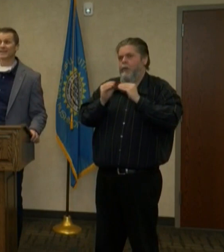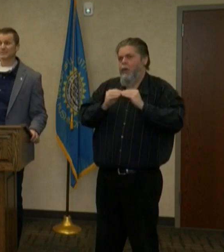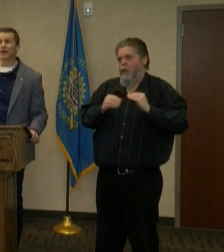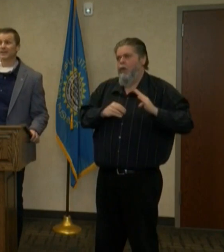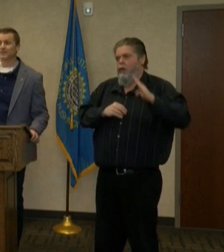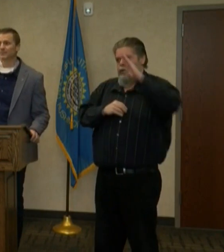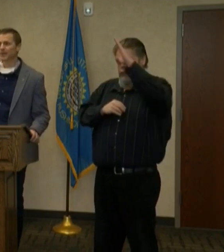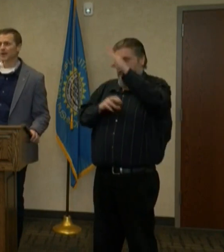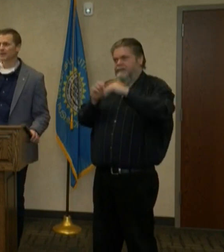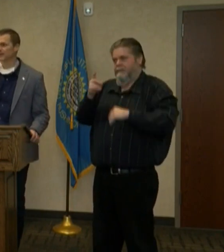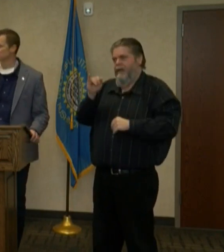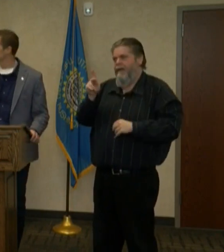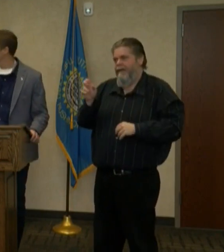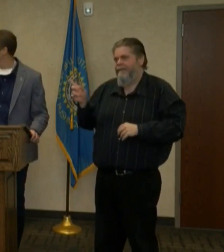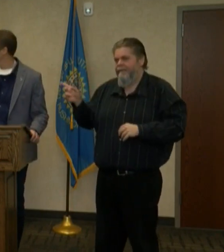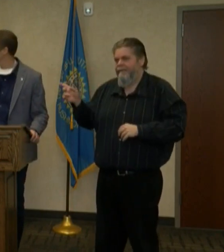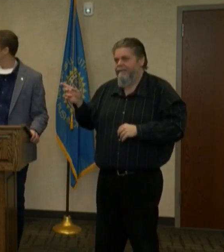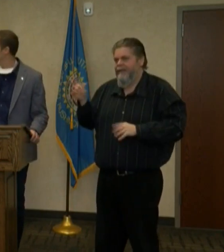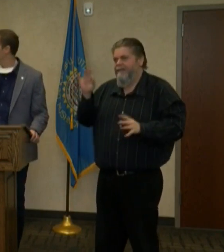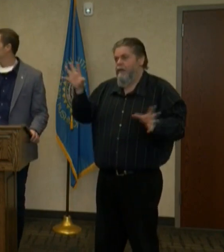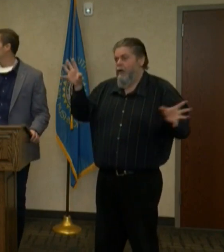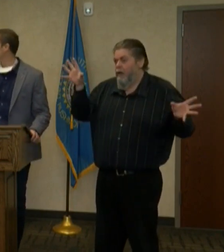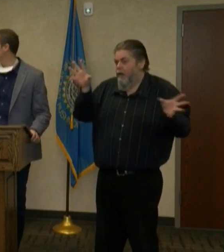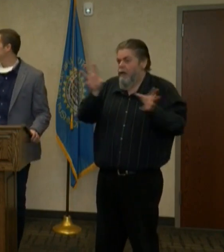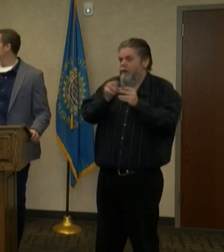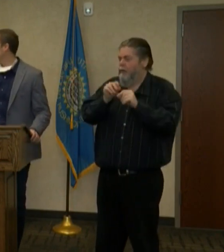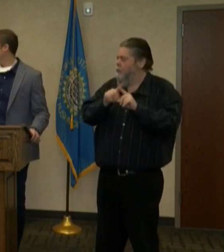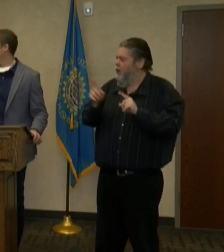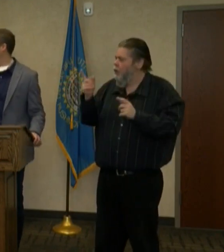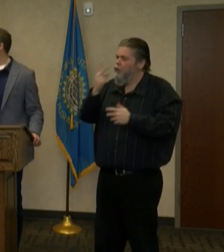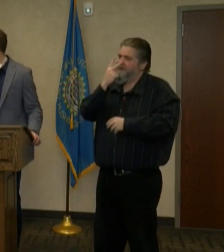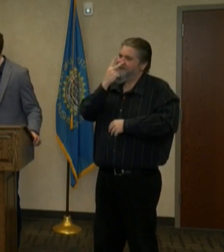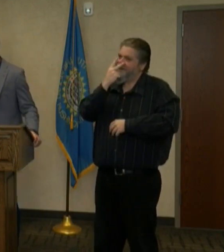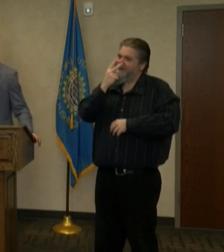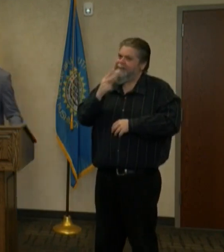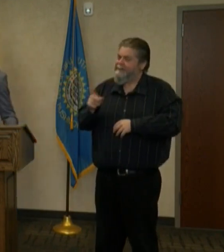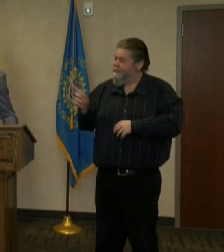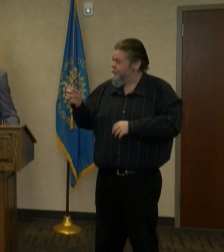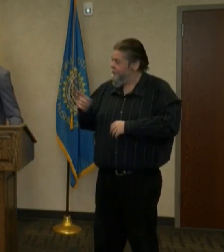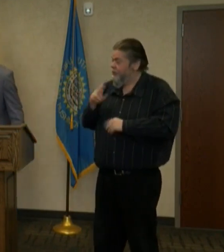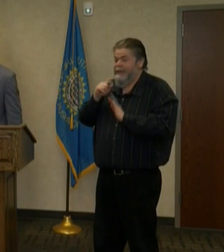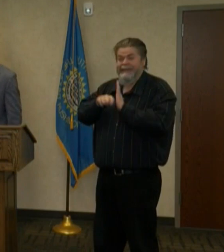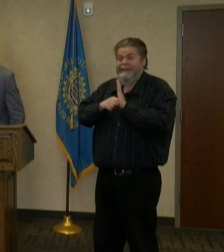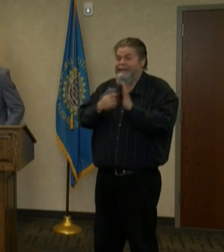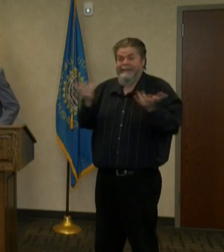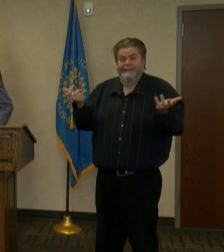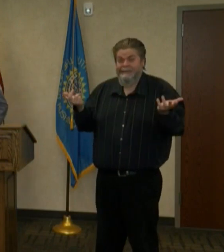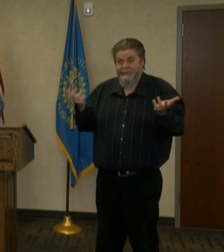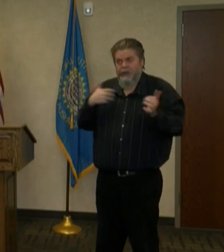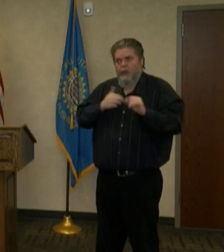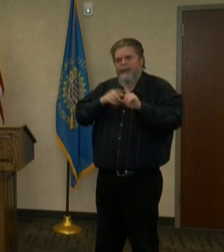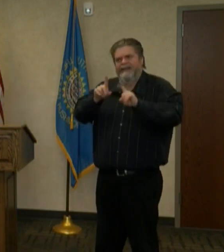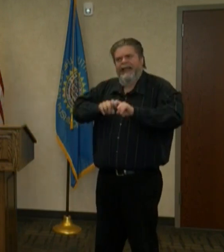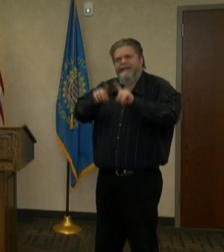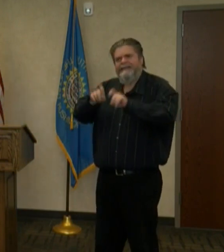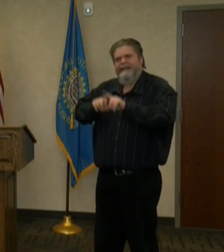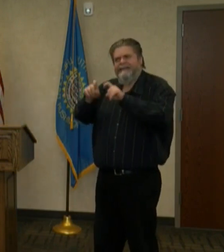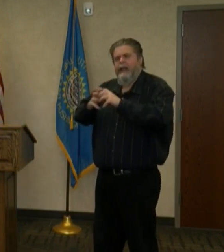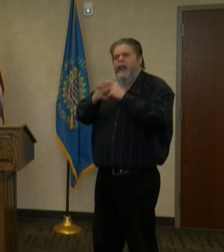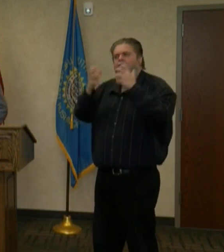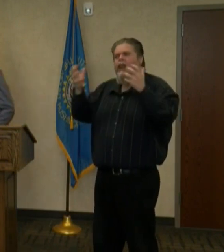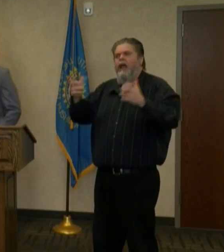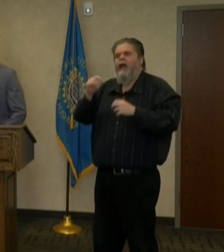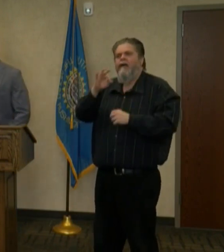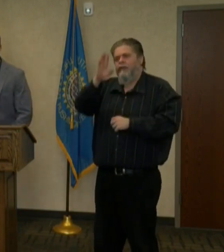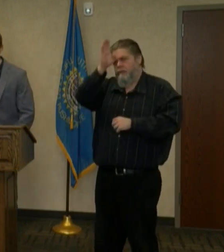of like a spike than just a curve. But we'll see. I think the key with this, remember, we were testing a ton of